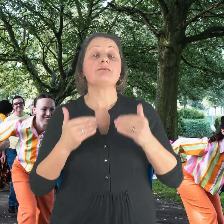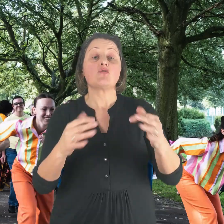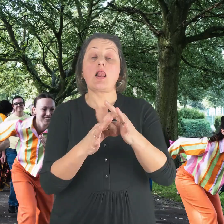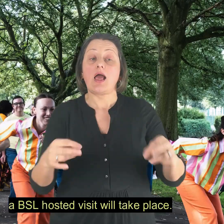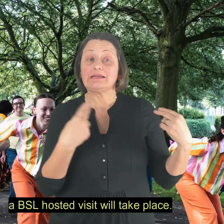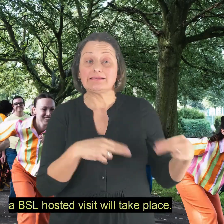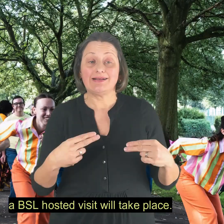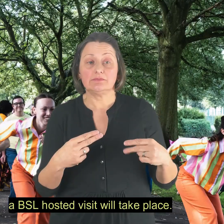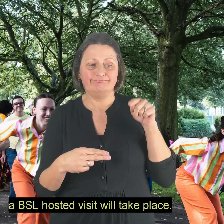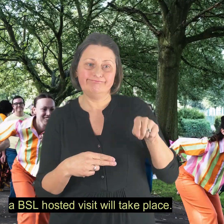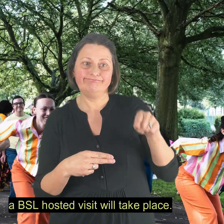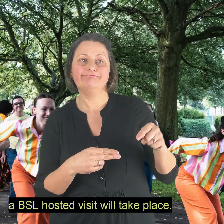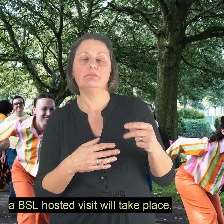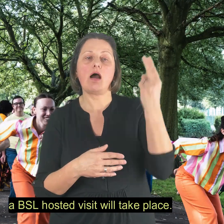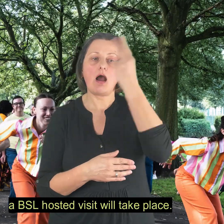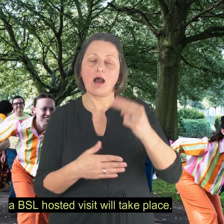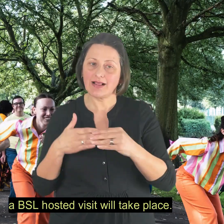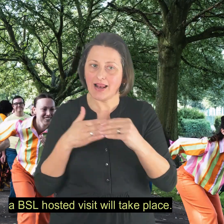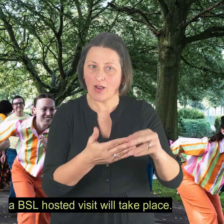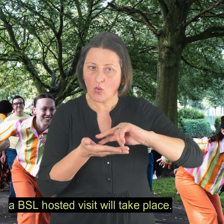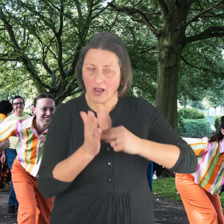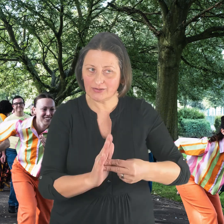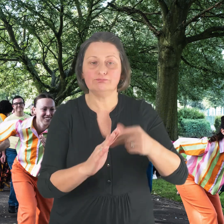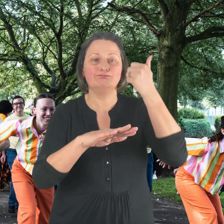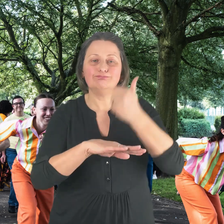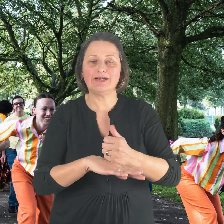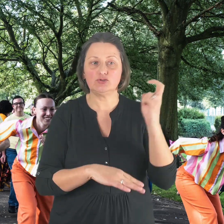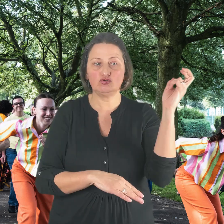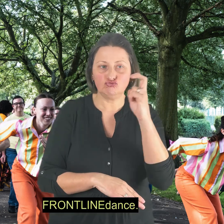p.m, a BSL hosted visit will take place.